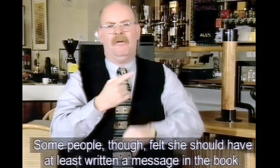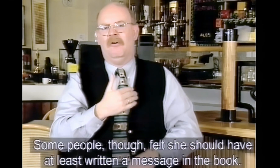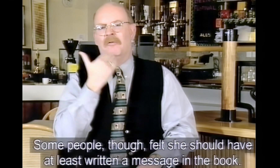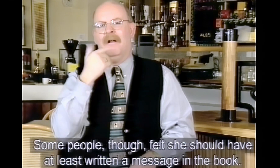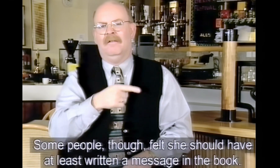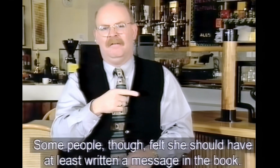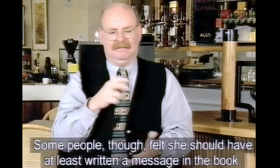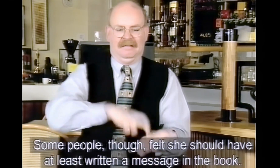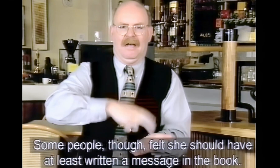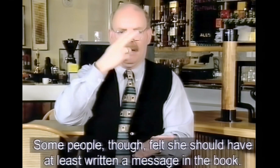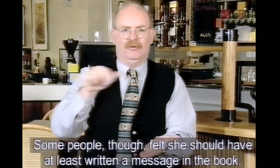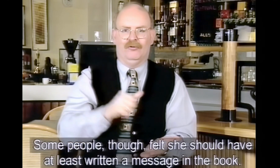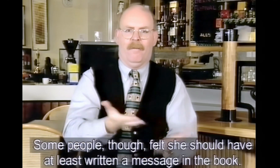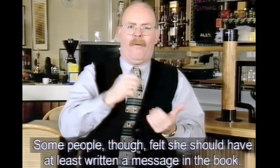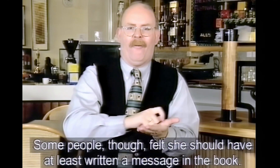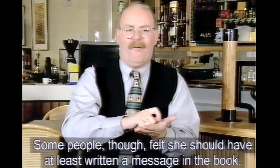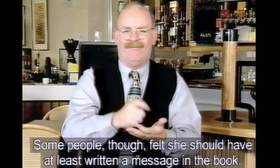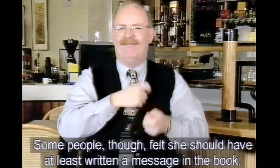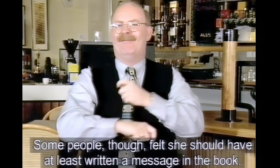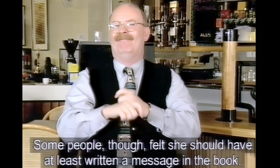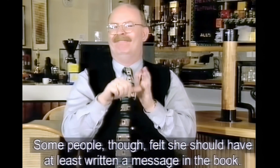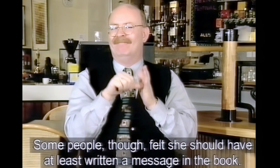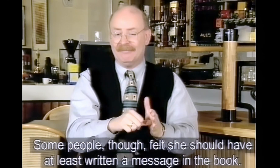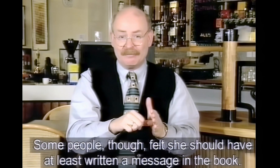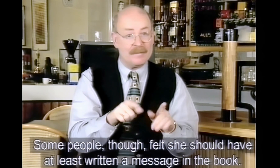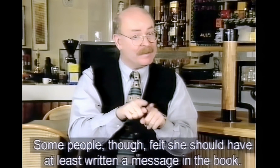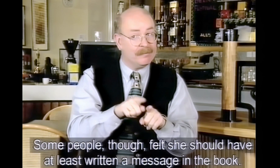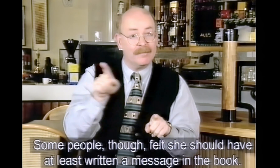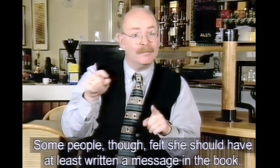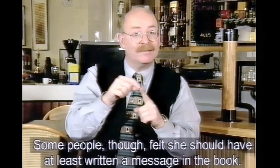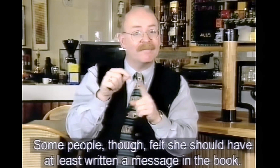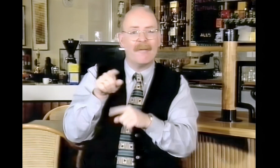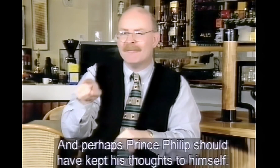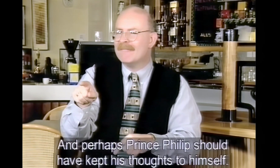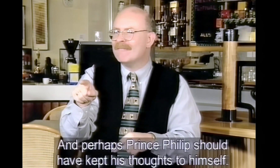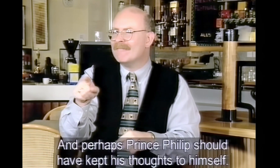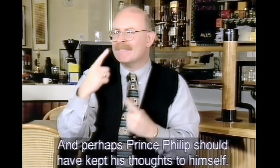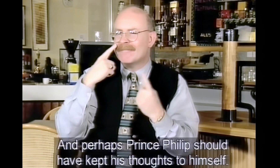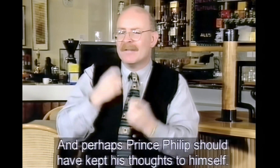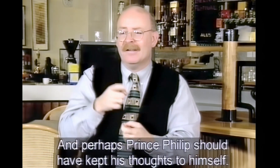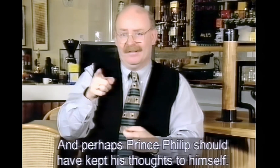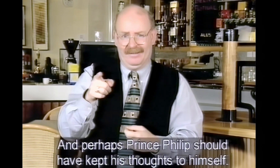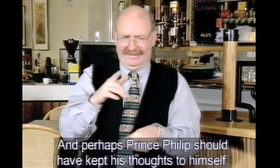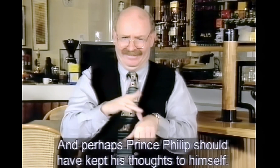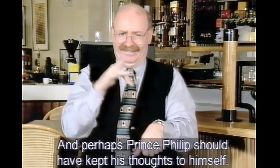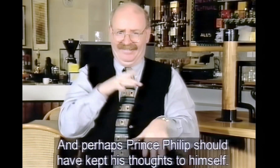book. And of course, Prince Philip perhaps really should have kept his thoughts to himself at such a very, very sensitive